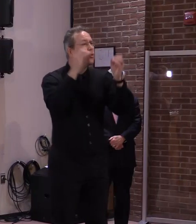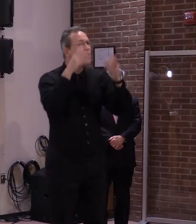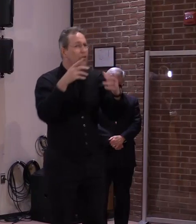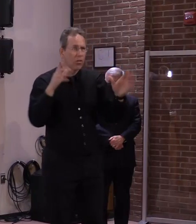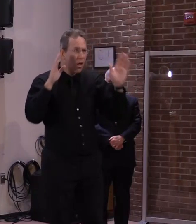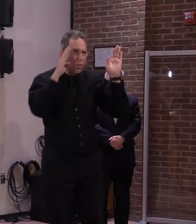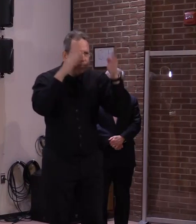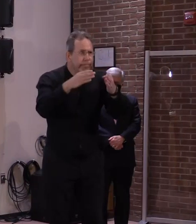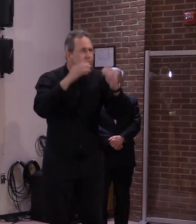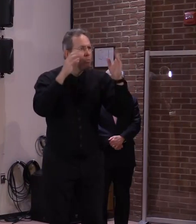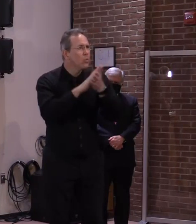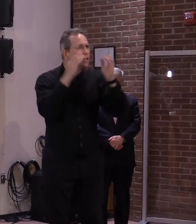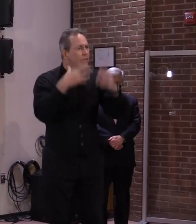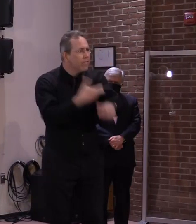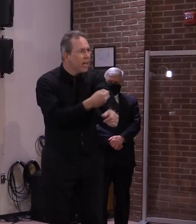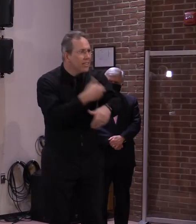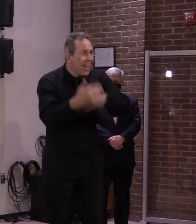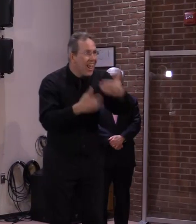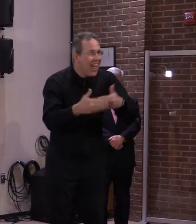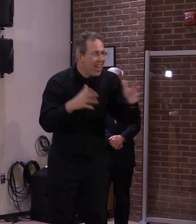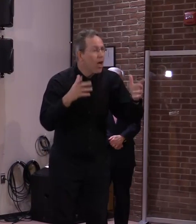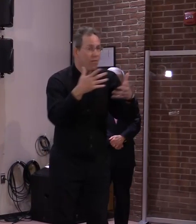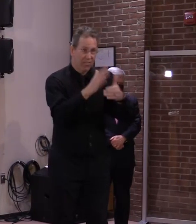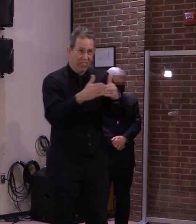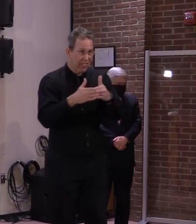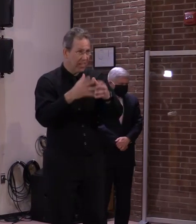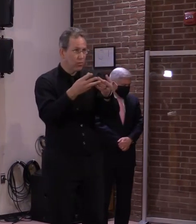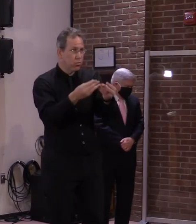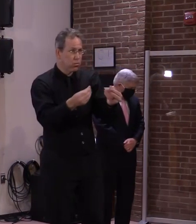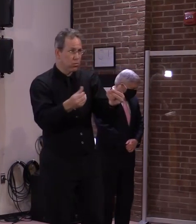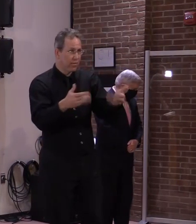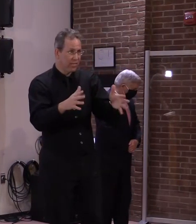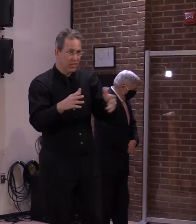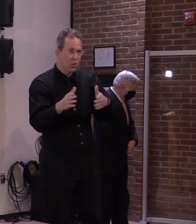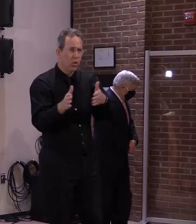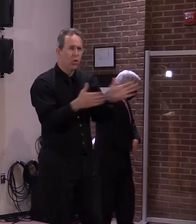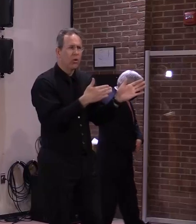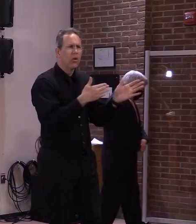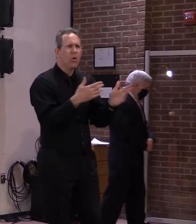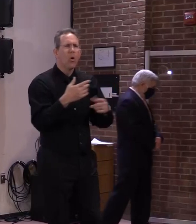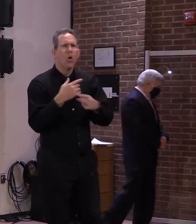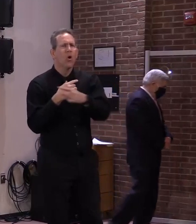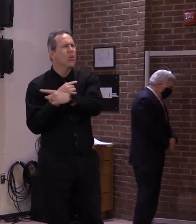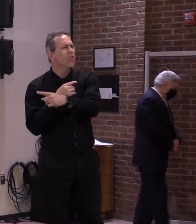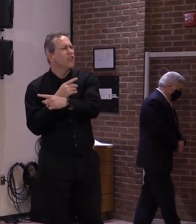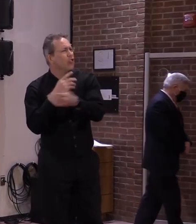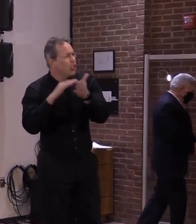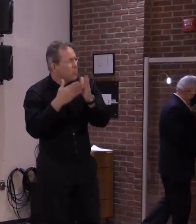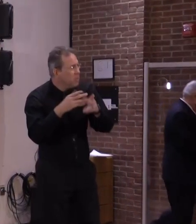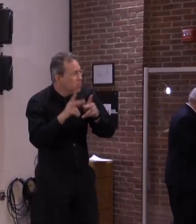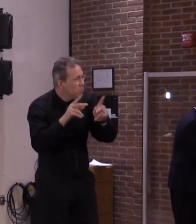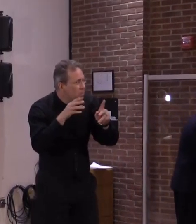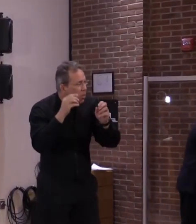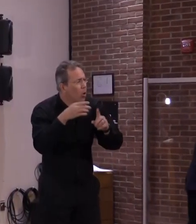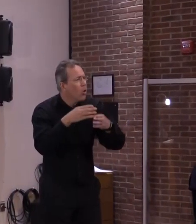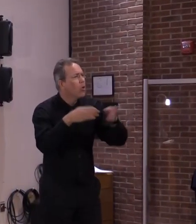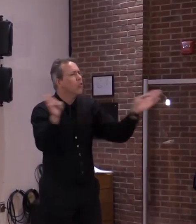When you're saying people, are you talking about just general people in the state or in the education